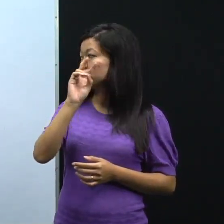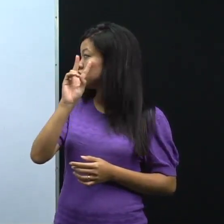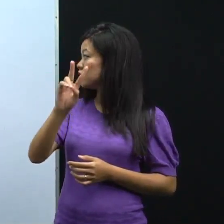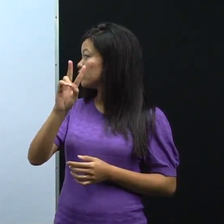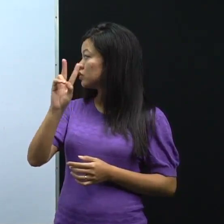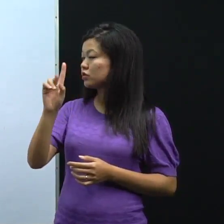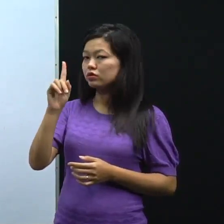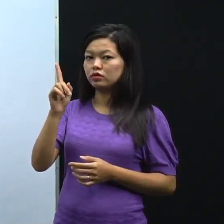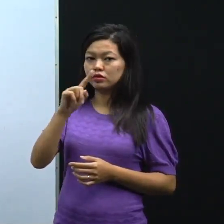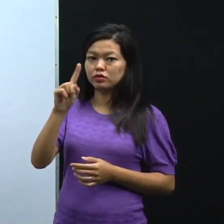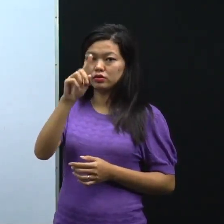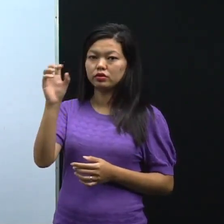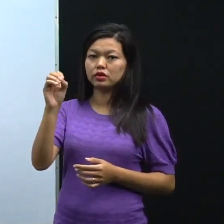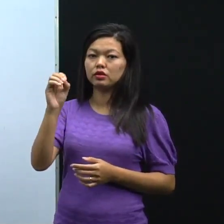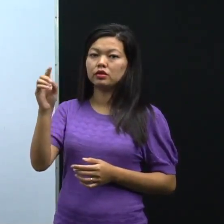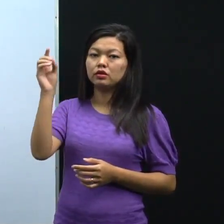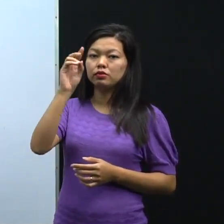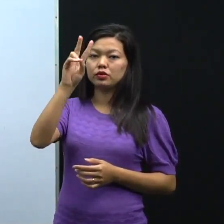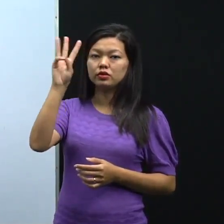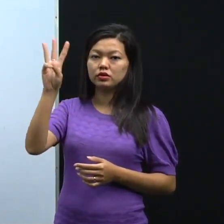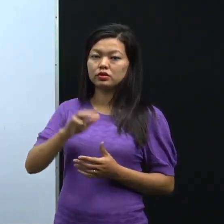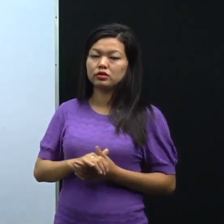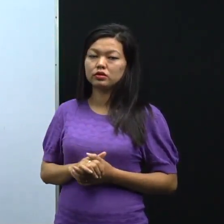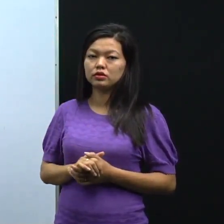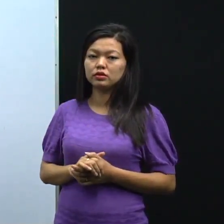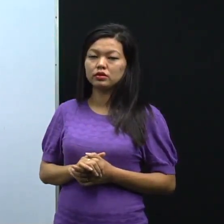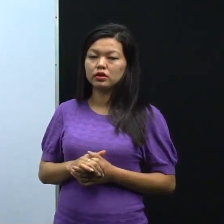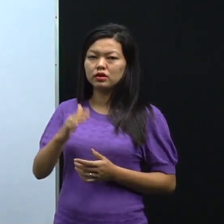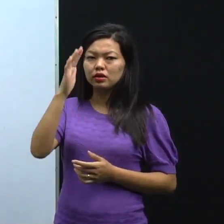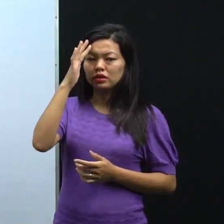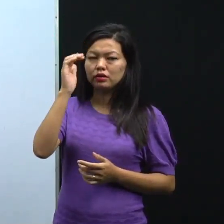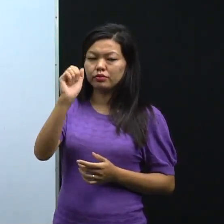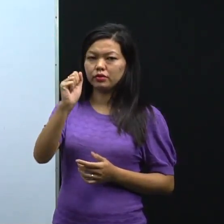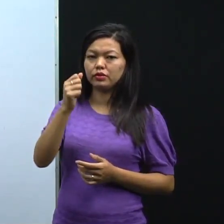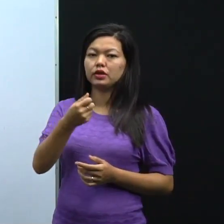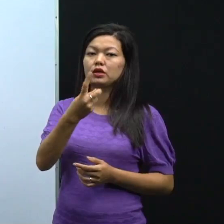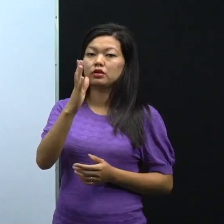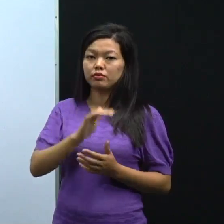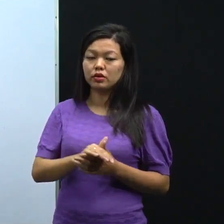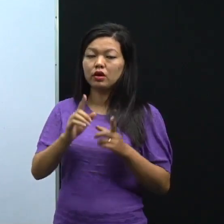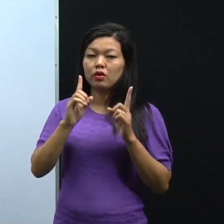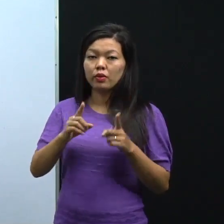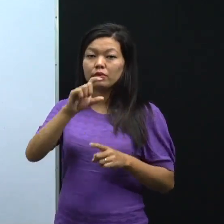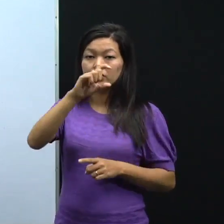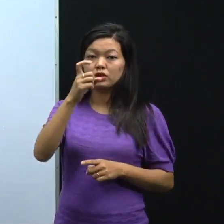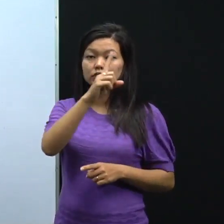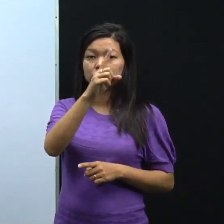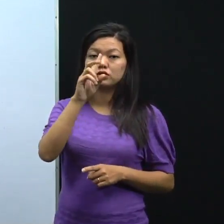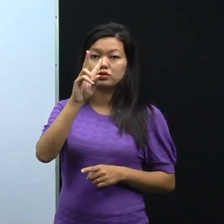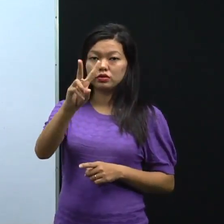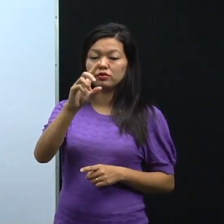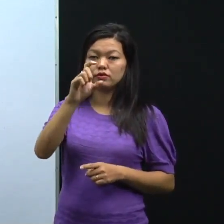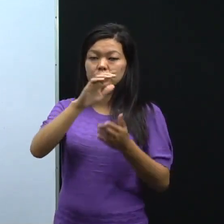6.022×10⁻². And this number you have to keep in mind, students, because till class 12 chemistry, you are going to study about